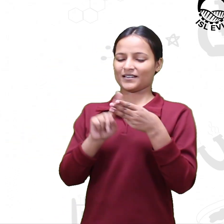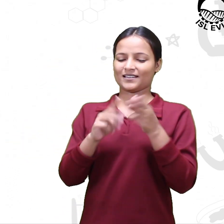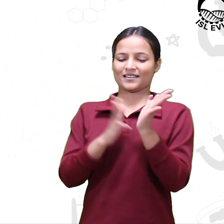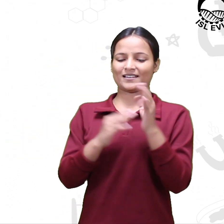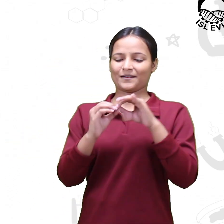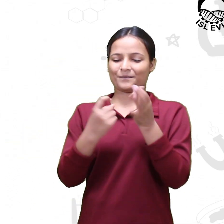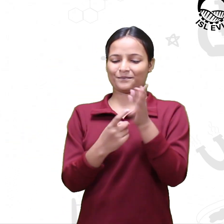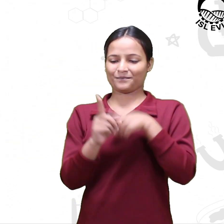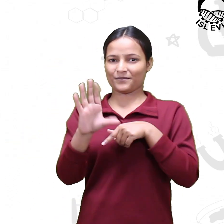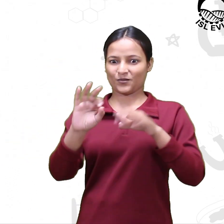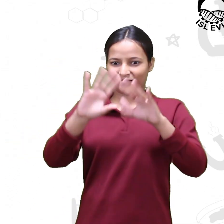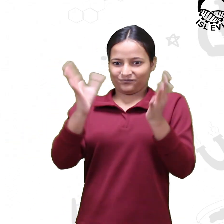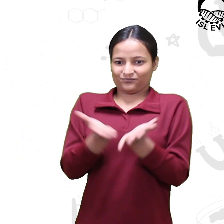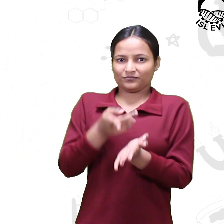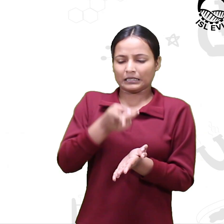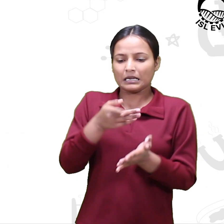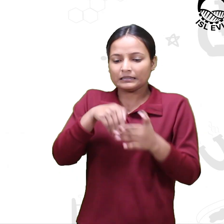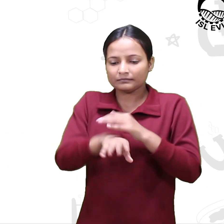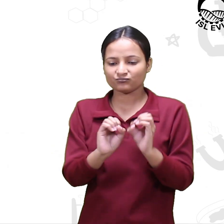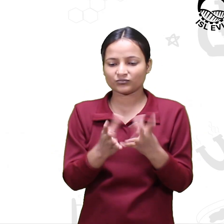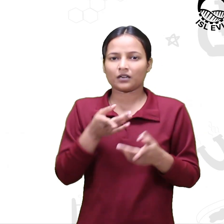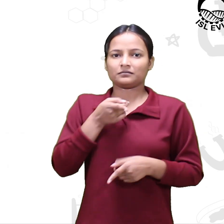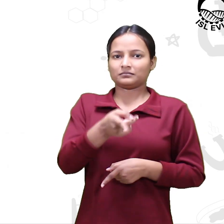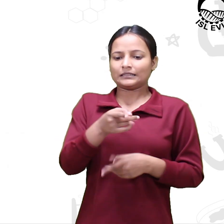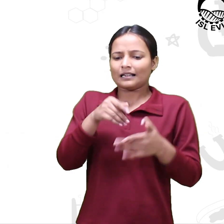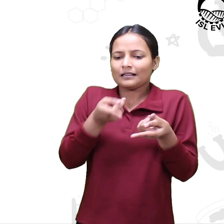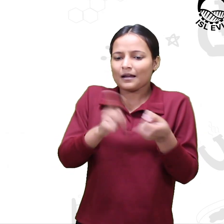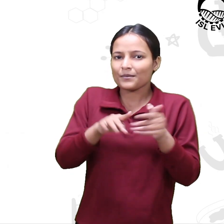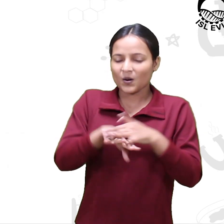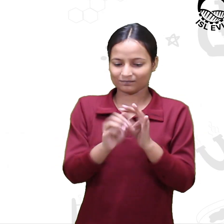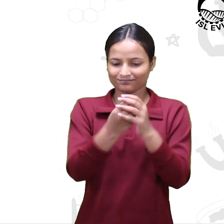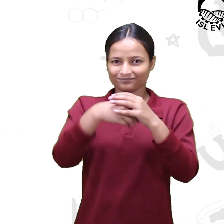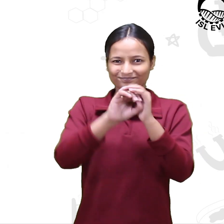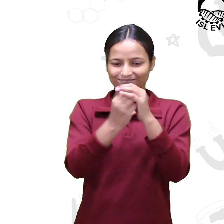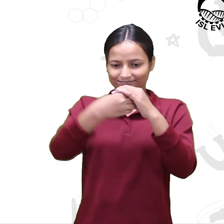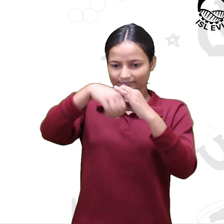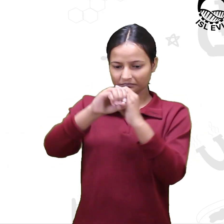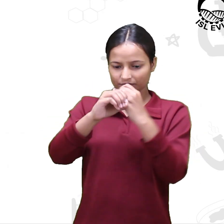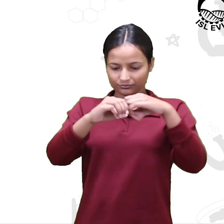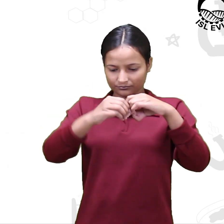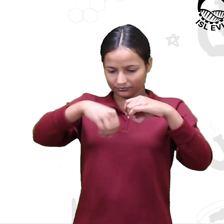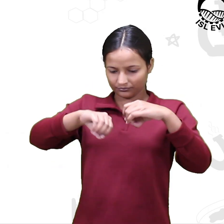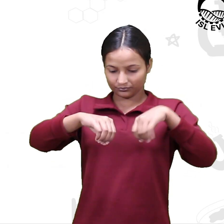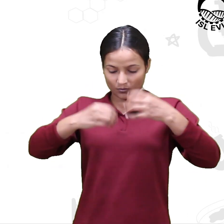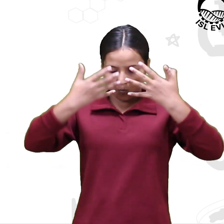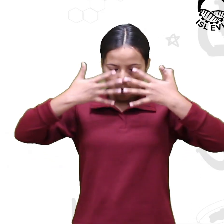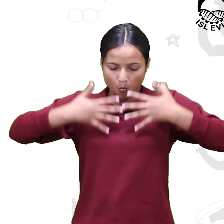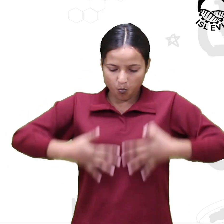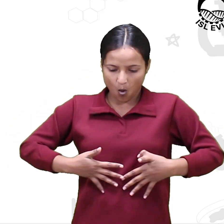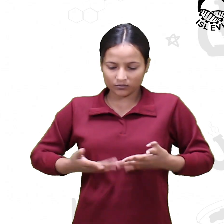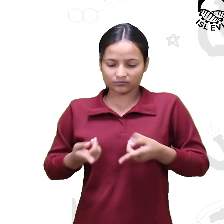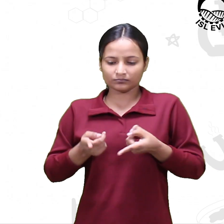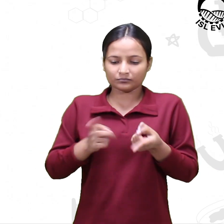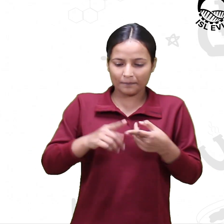discussions. As embryos grow, cells within them start to specialize and give rise to different kinds